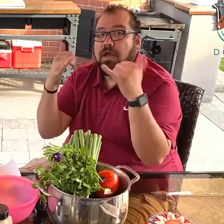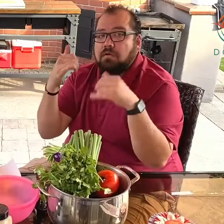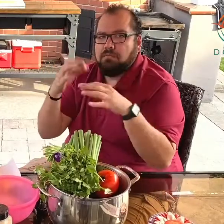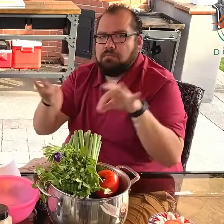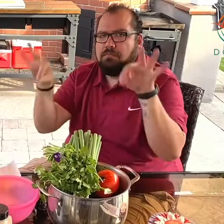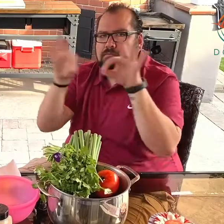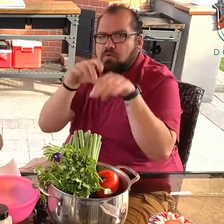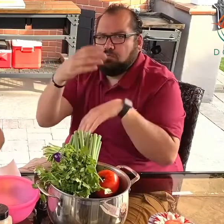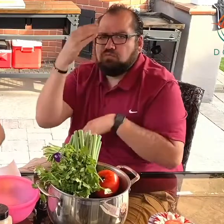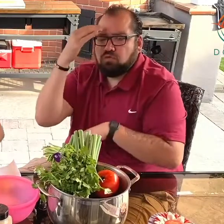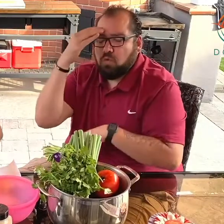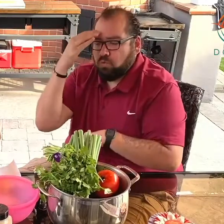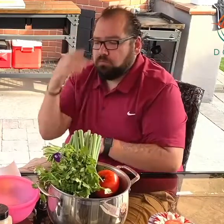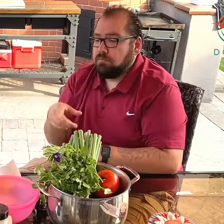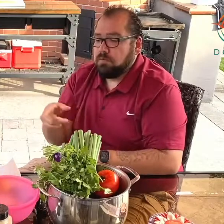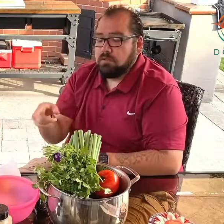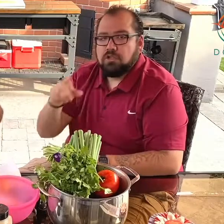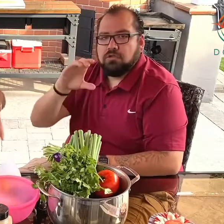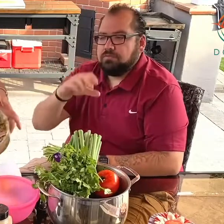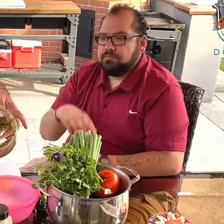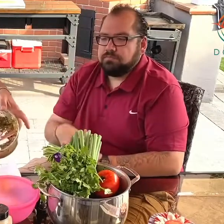Now it's important to know